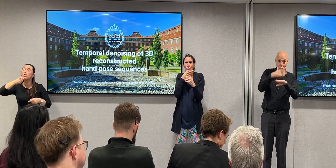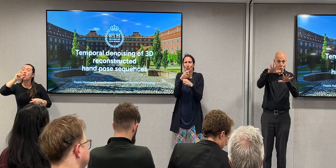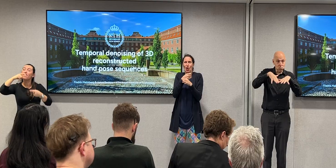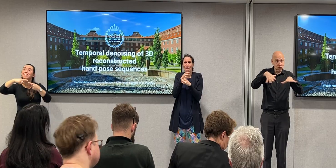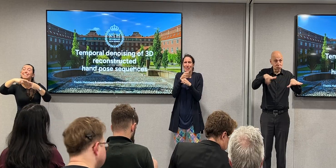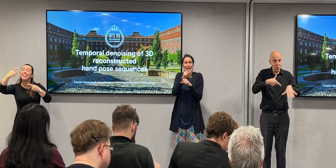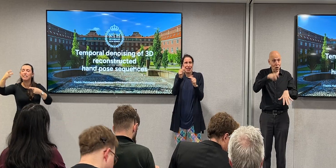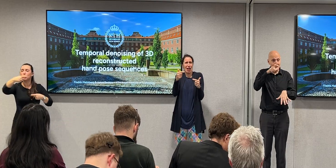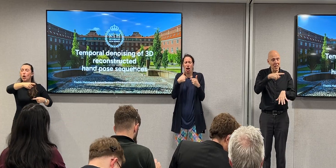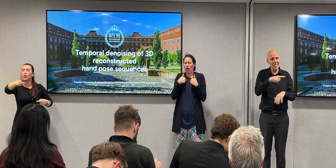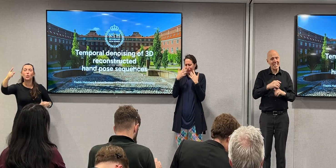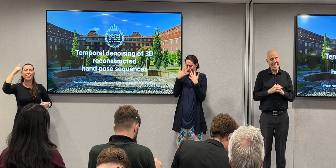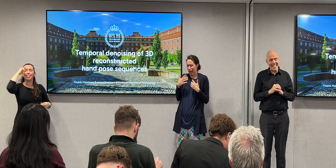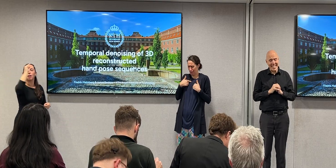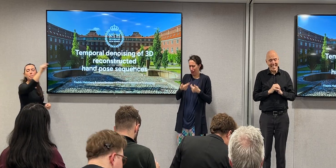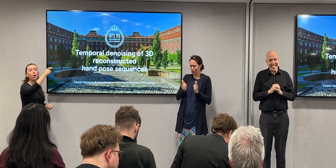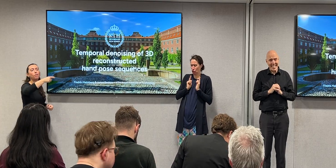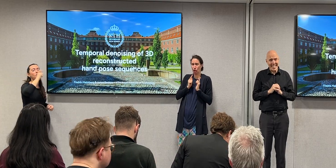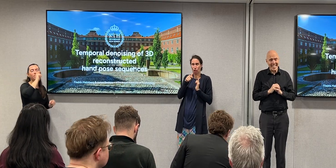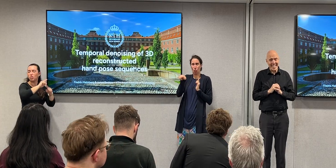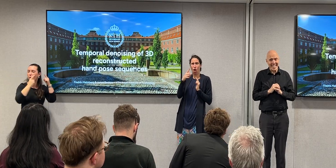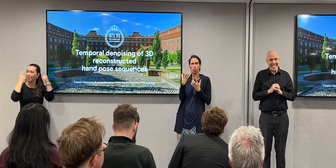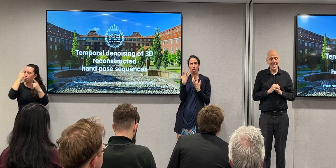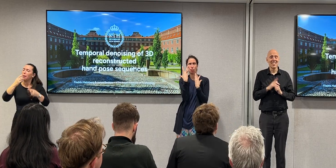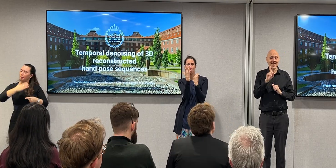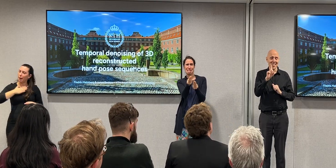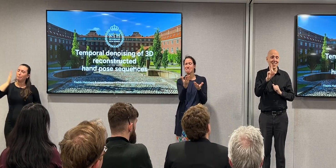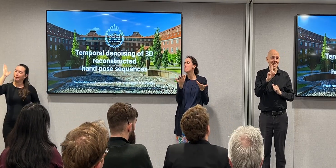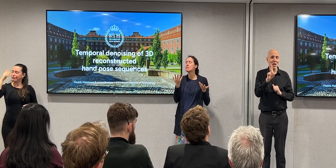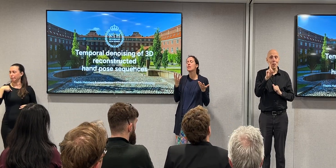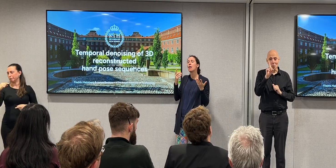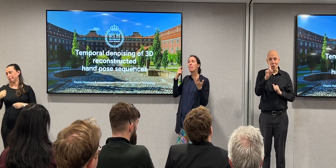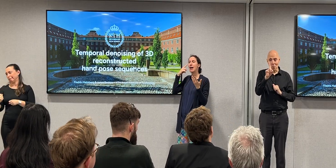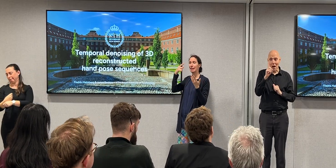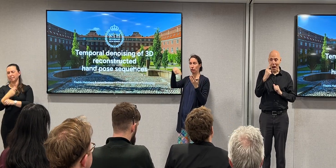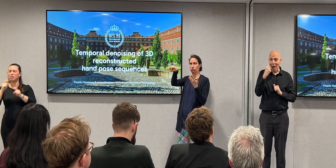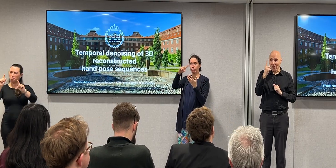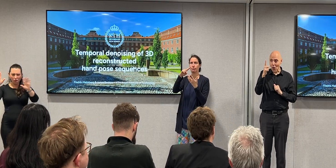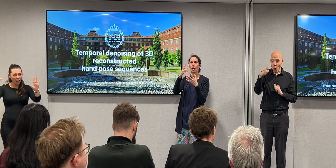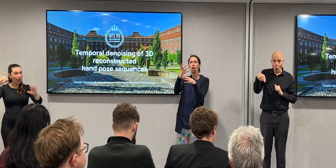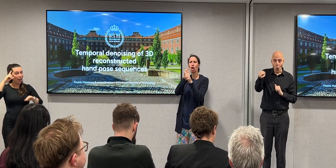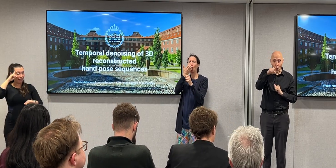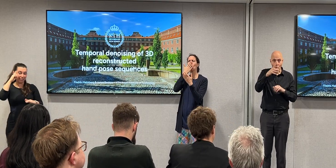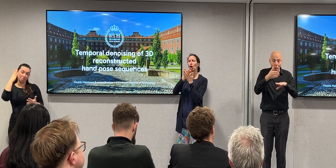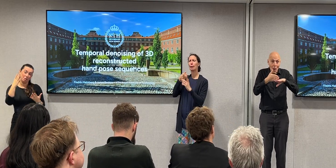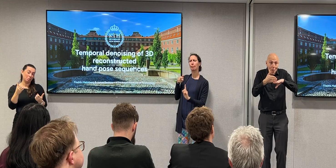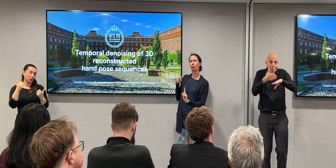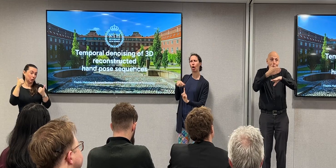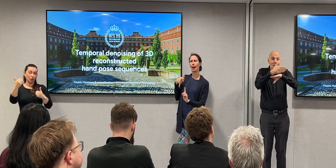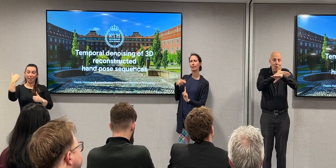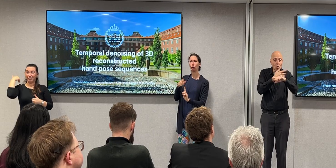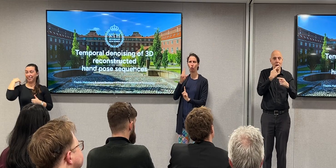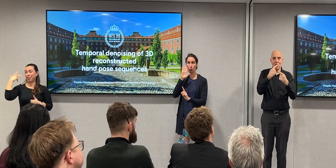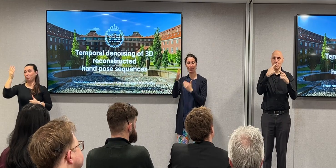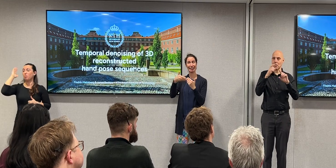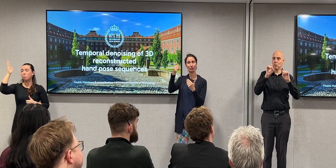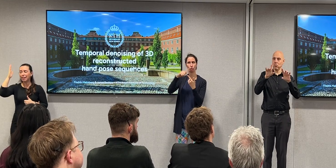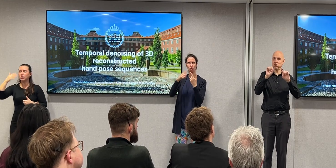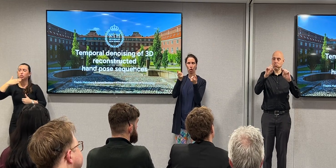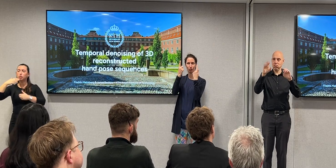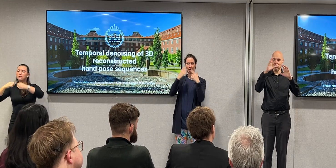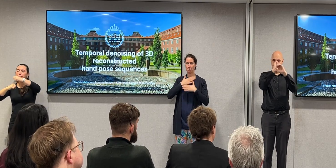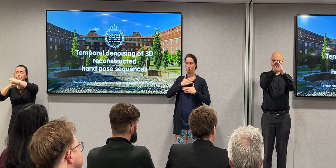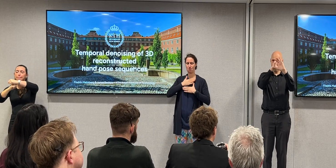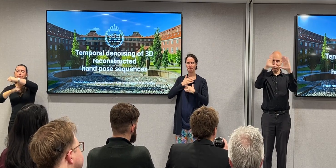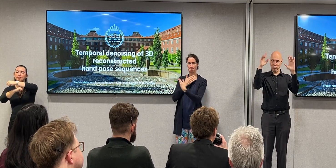disappointed. But the good thing is that I think you've all gotten a pretty good primer, so it will be much easier to understand what I'm talking